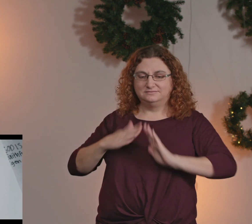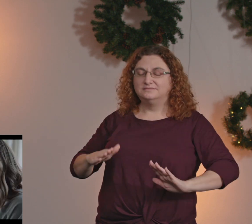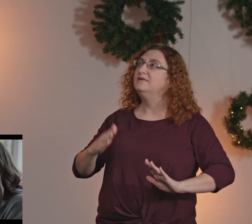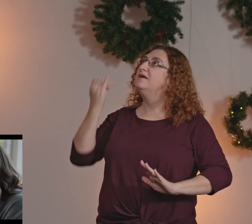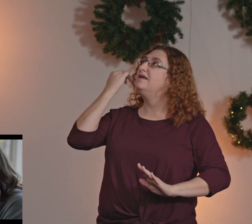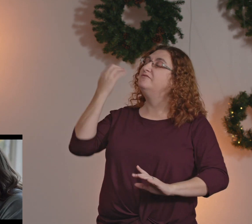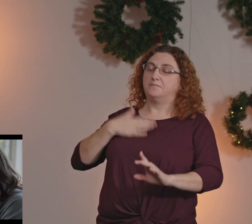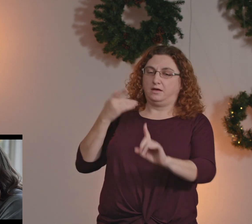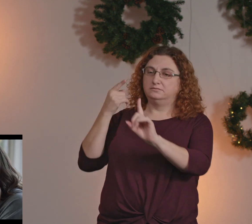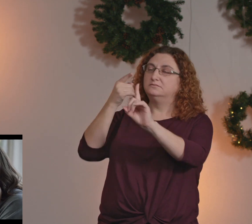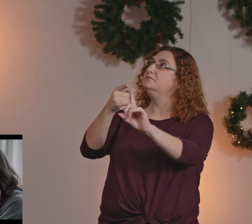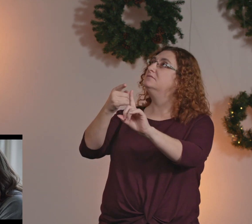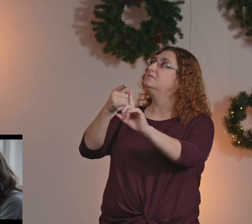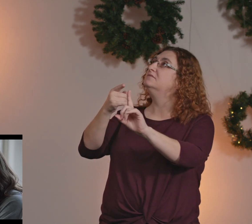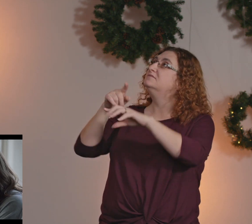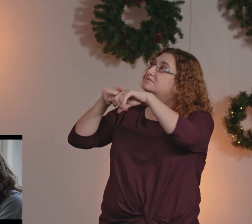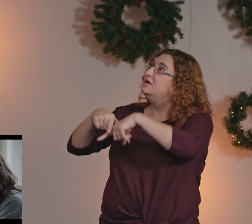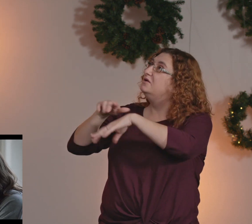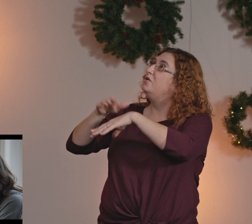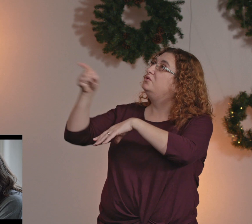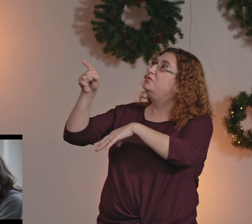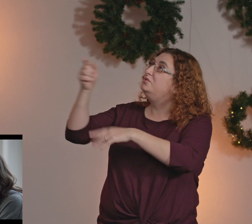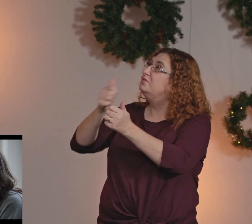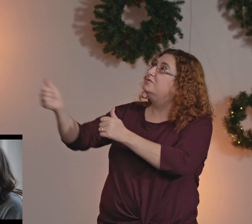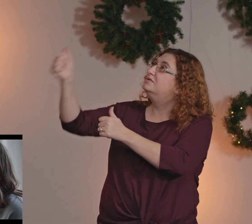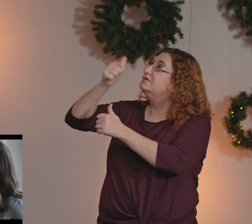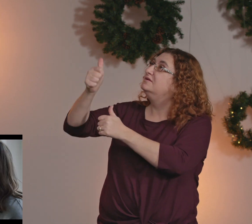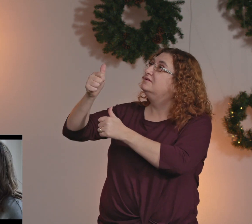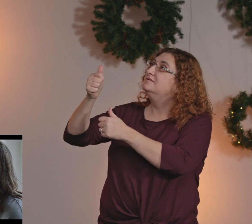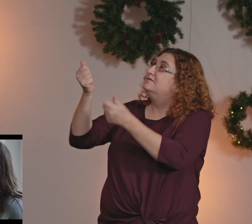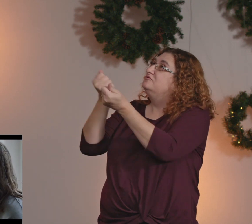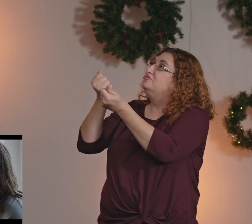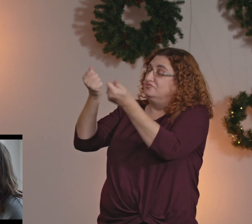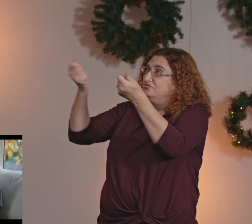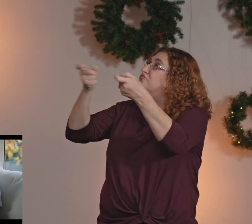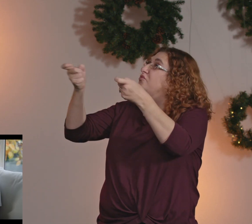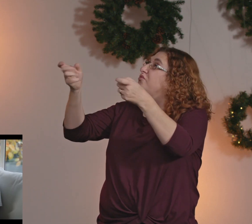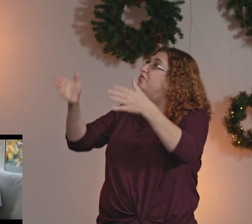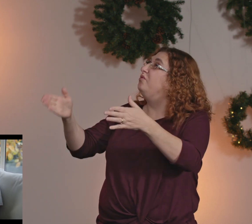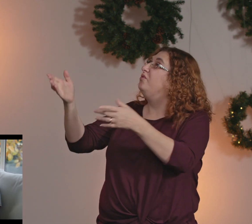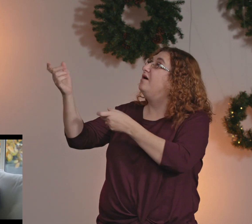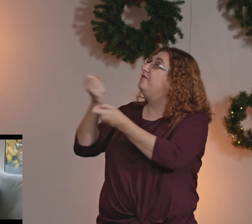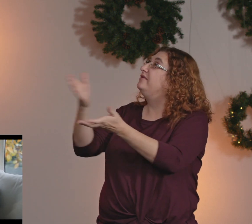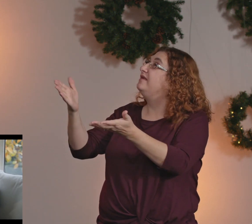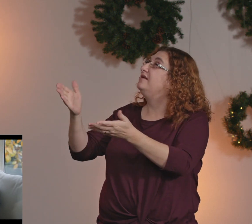sovereign, I would simply have to rest, knowing that you are good and all of your plans are good, even when I don't think they are.